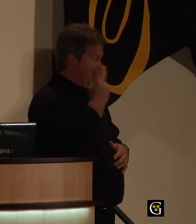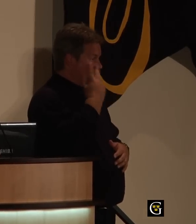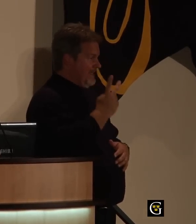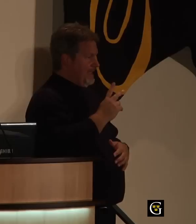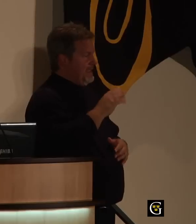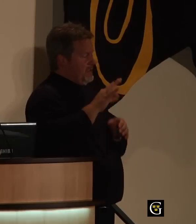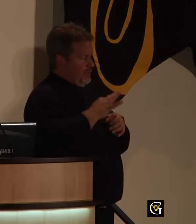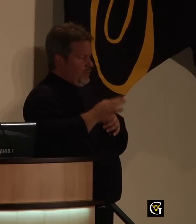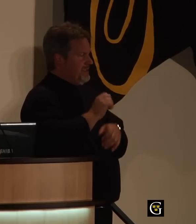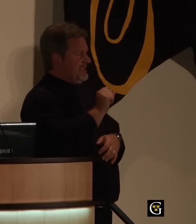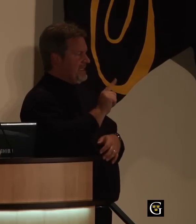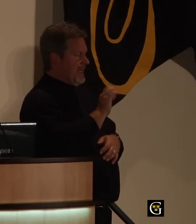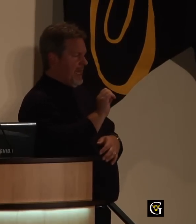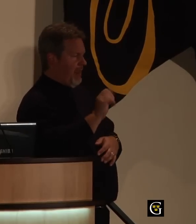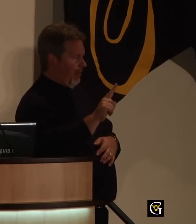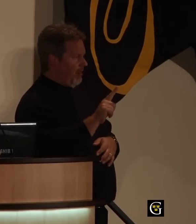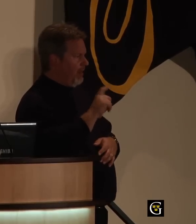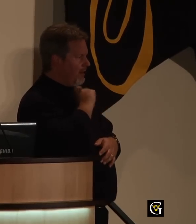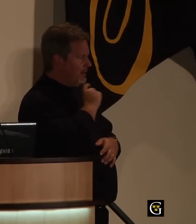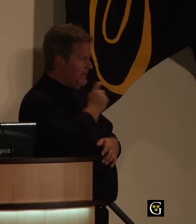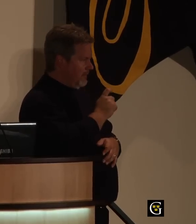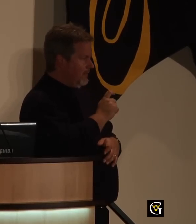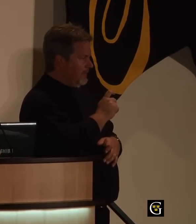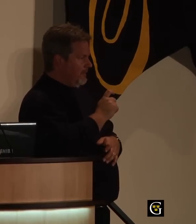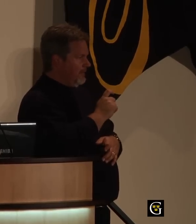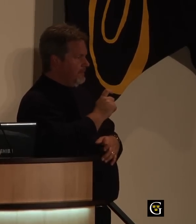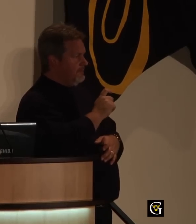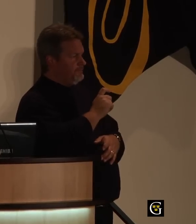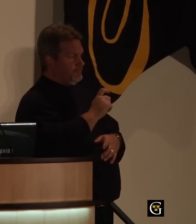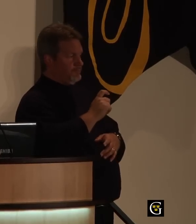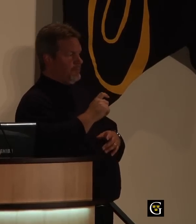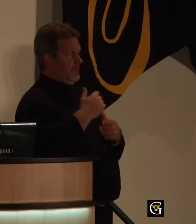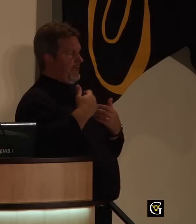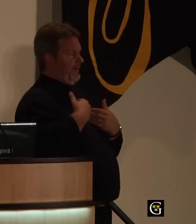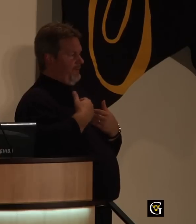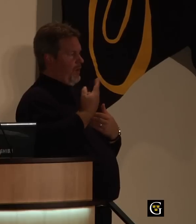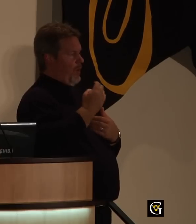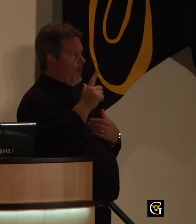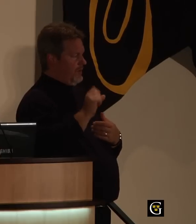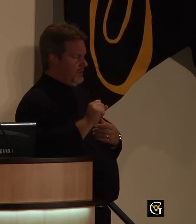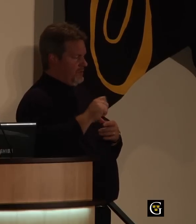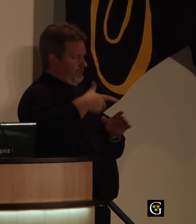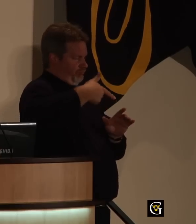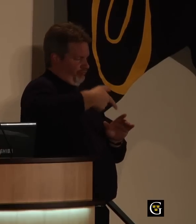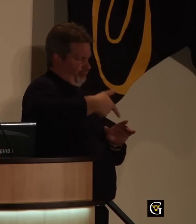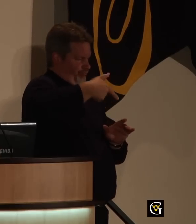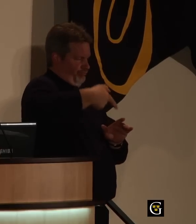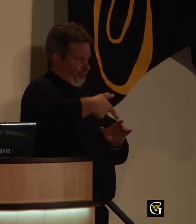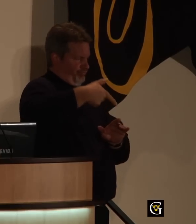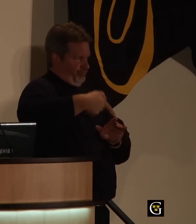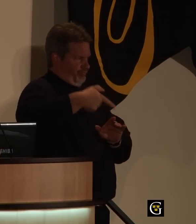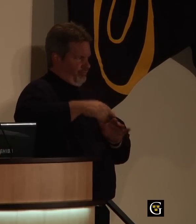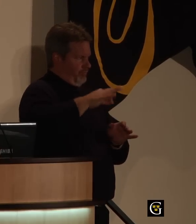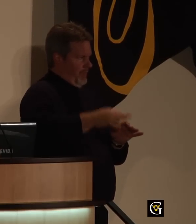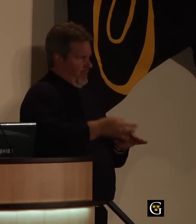sutures that are moved through holes drilled into the bone. So that keeps it in